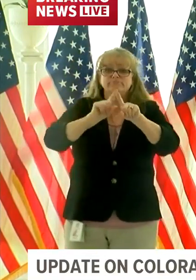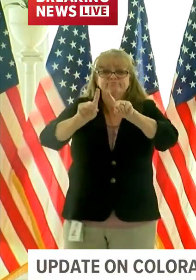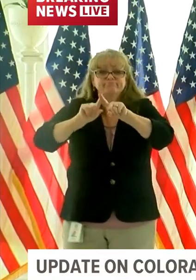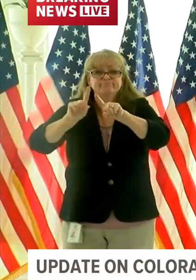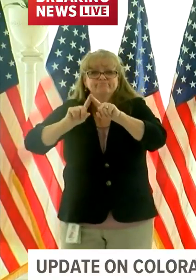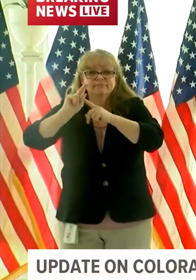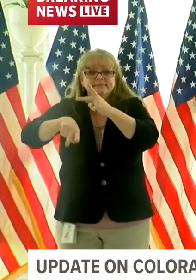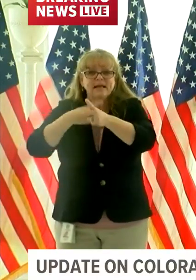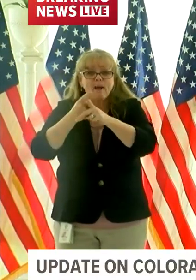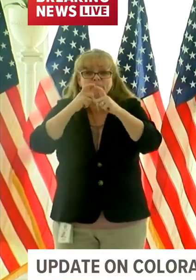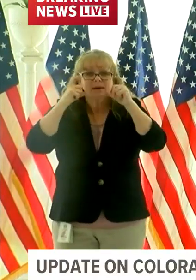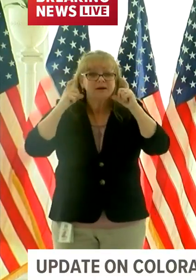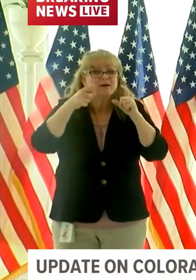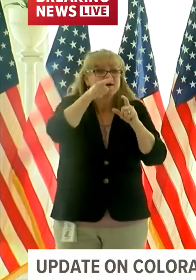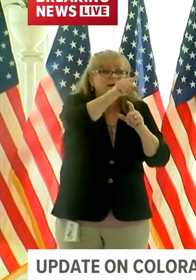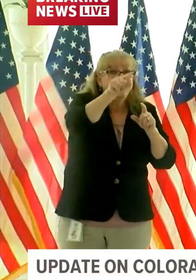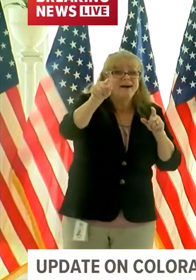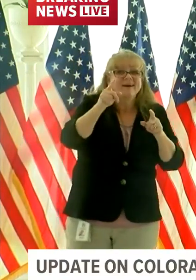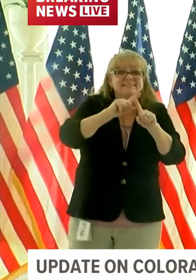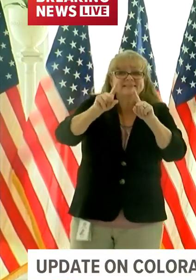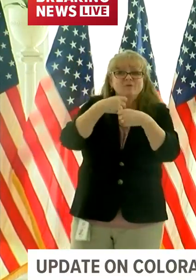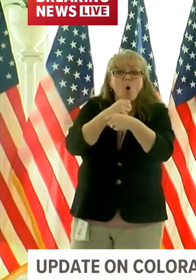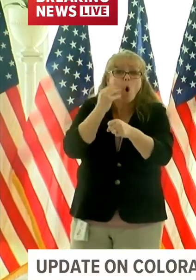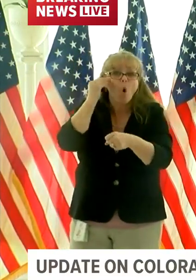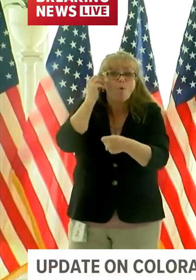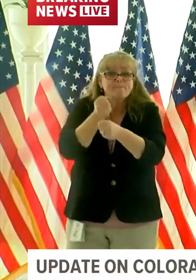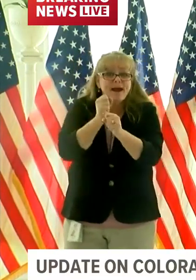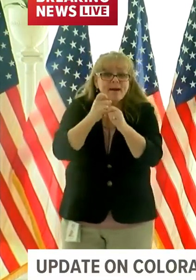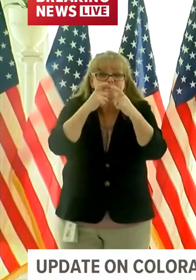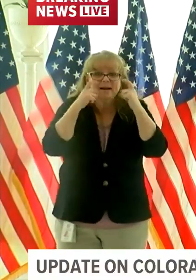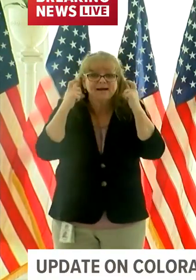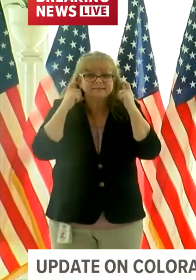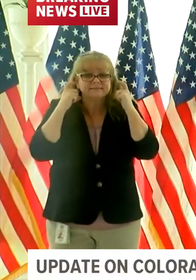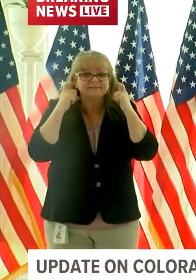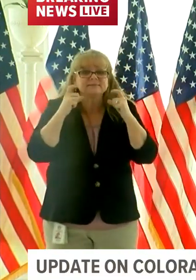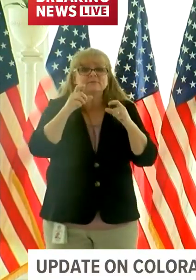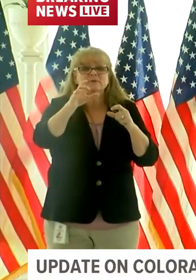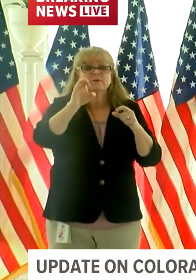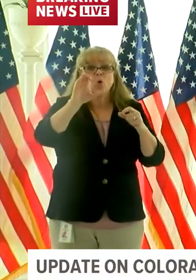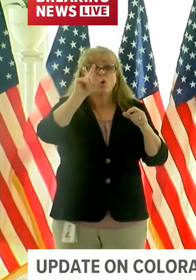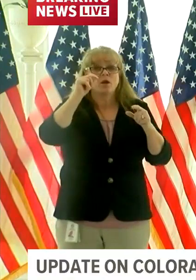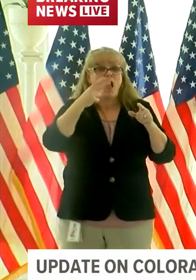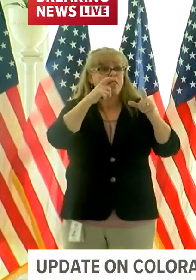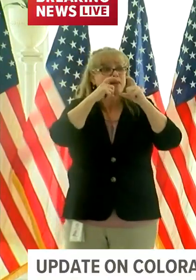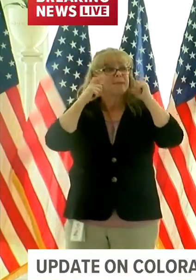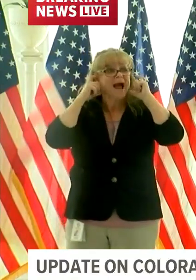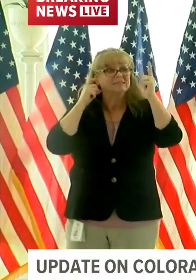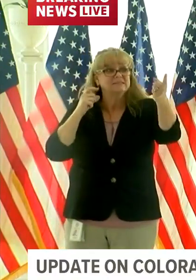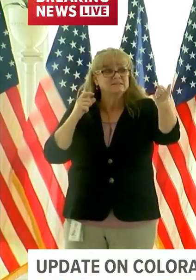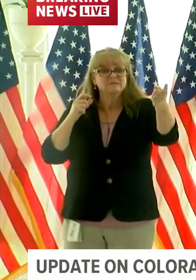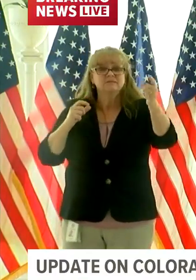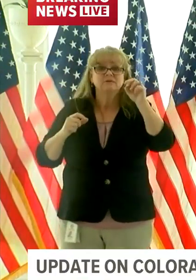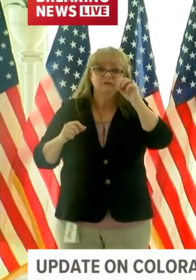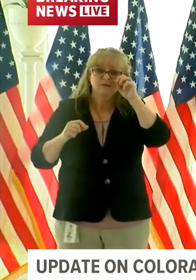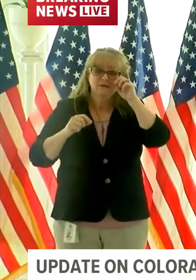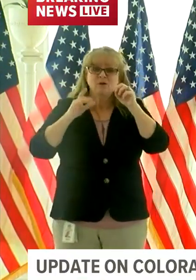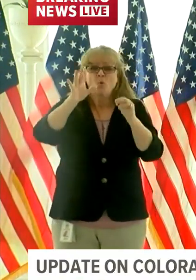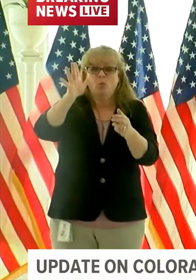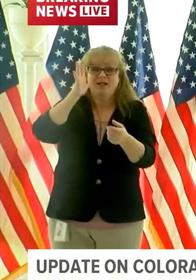cloth masks. The cloth masks do a couple things. Certainly they reduce the spread of the